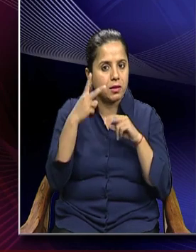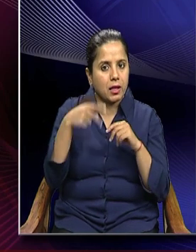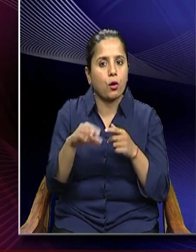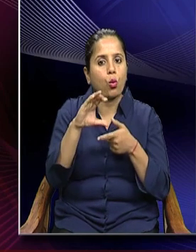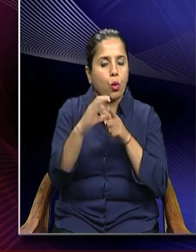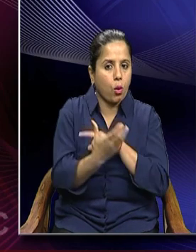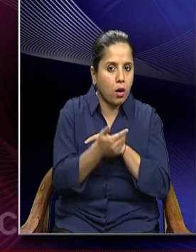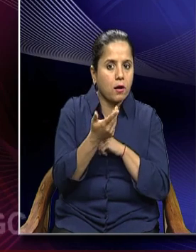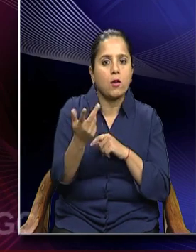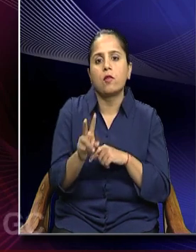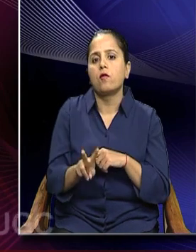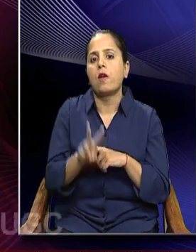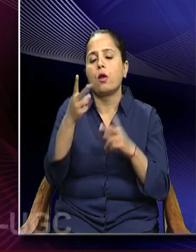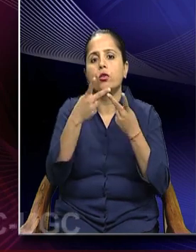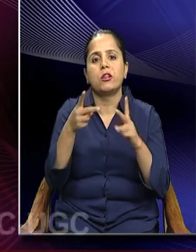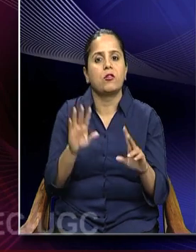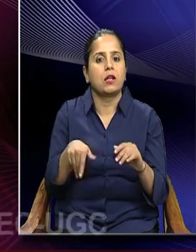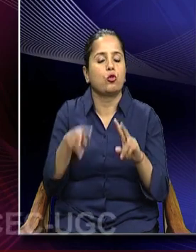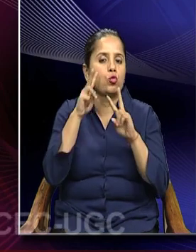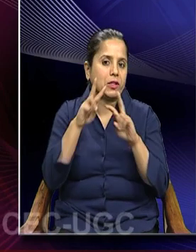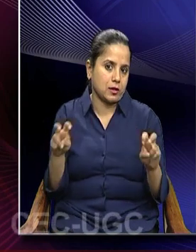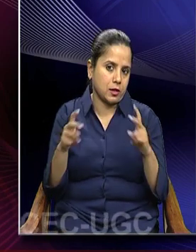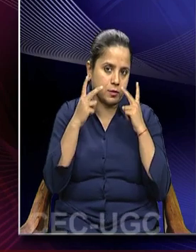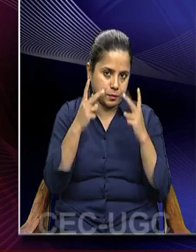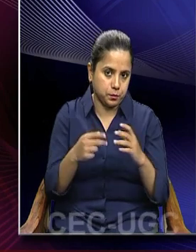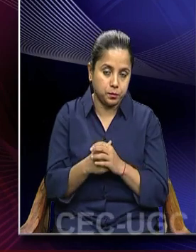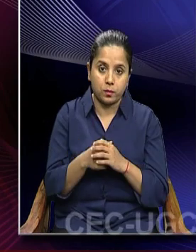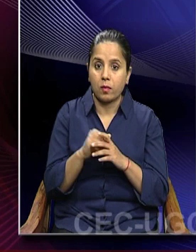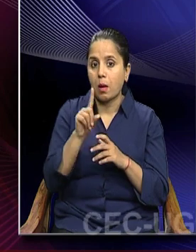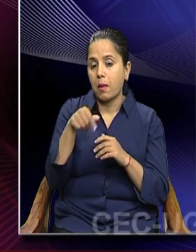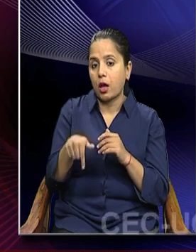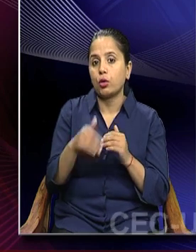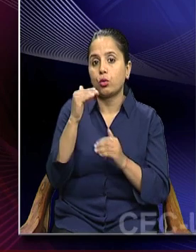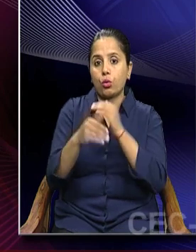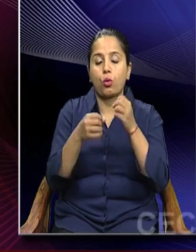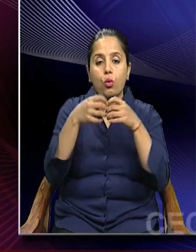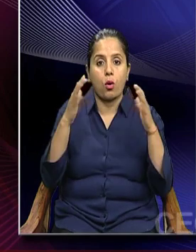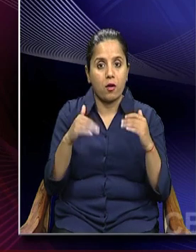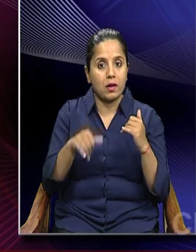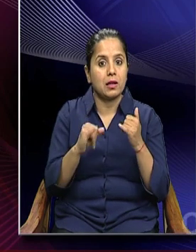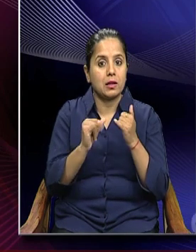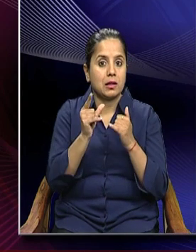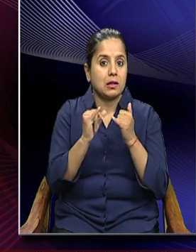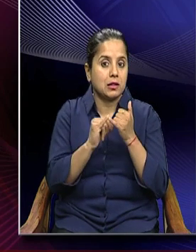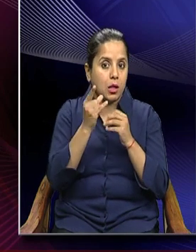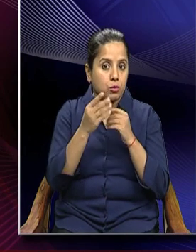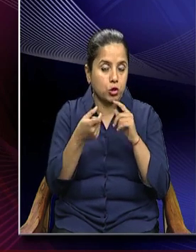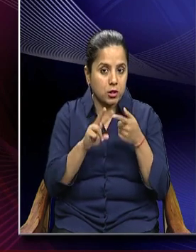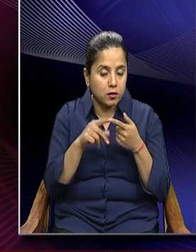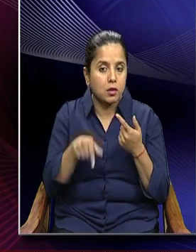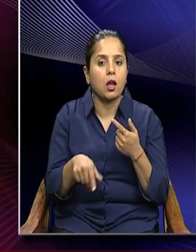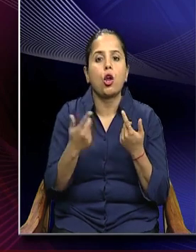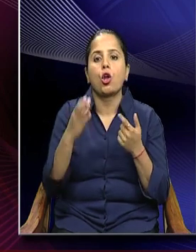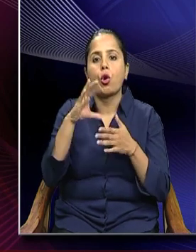cultural and value differences in research. Despite the growing emphasis on subjectivism, contextual